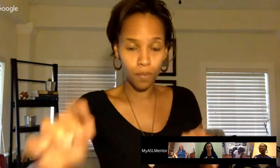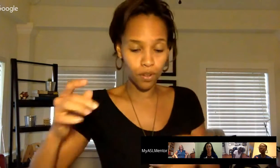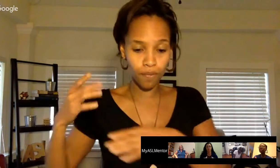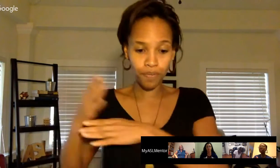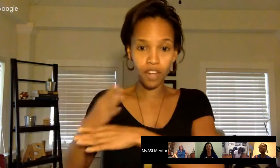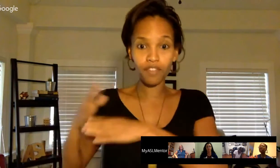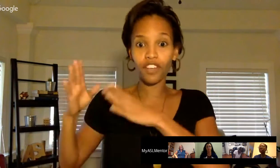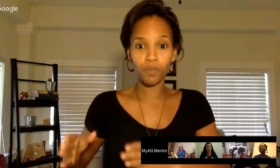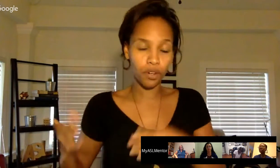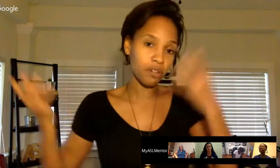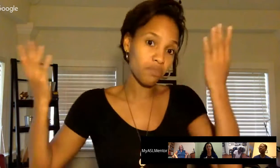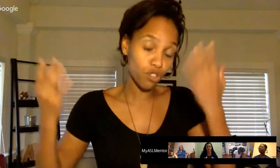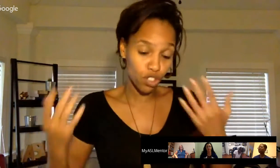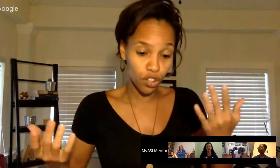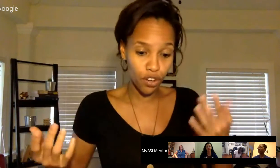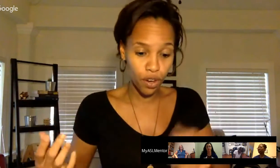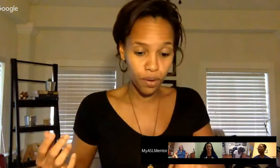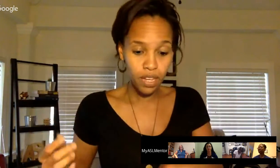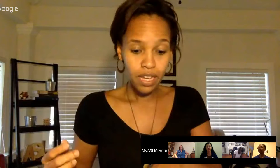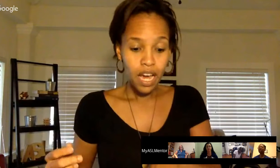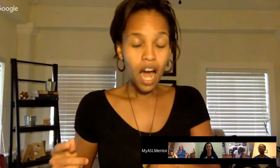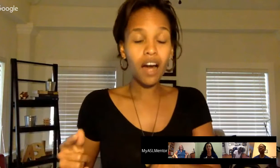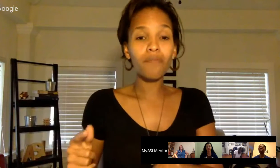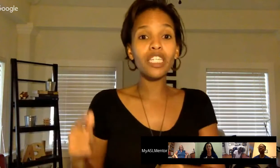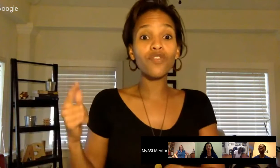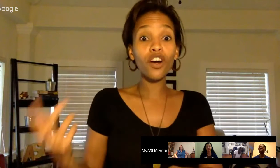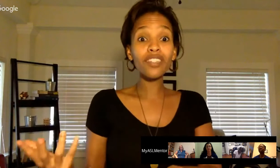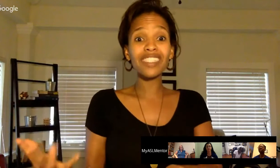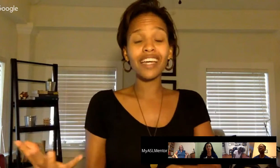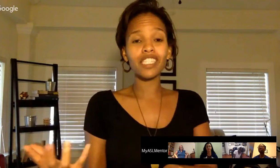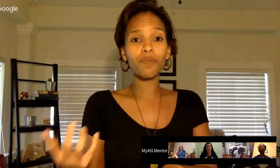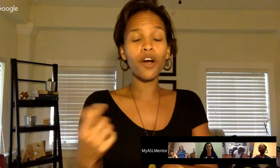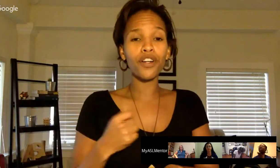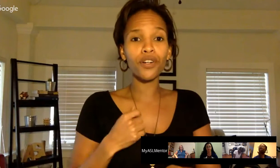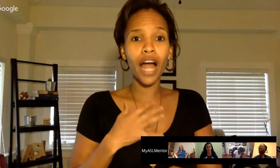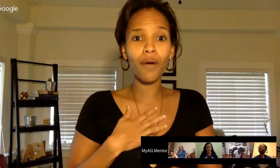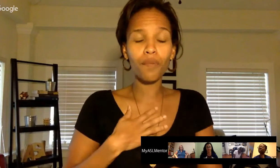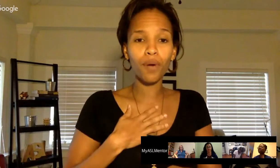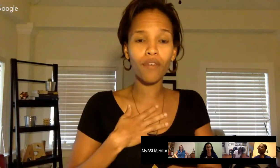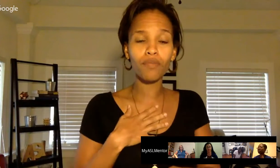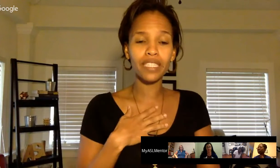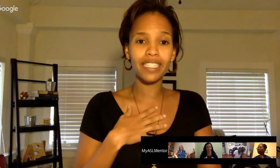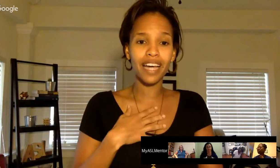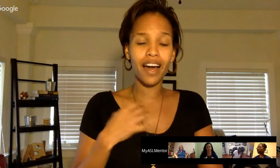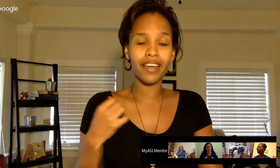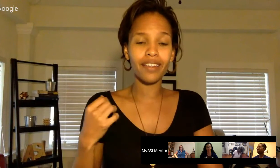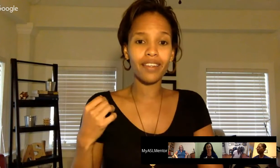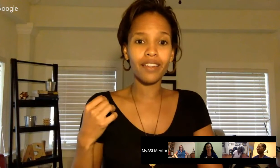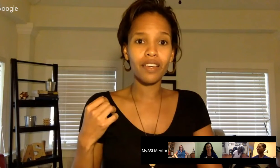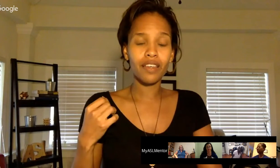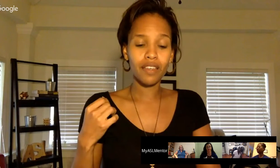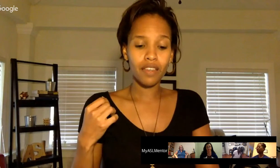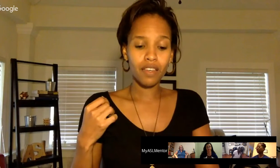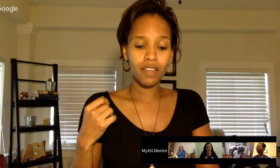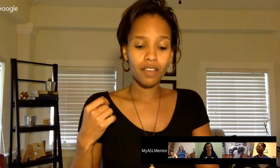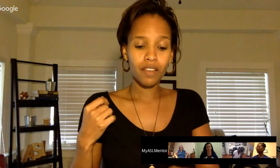same-sex couple on Facebook. So just so you know. As far as dance partner, I would probably sign,